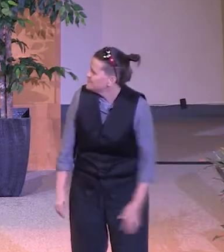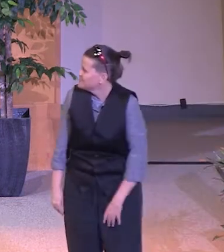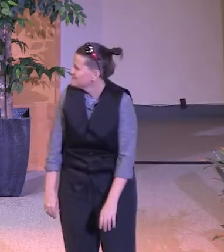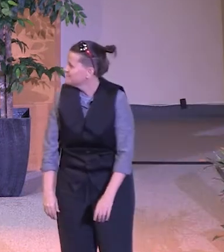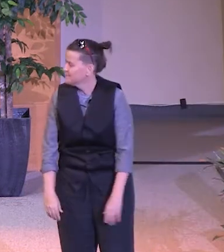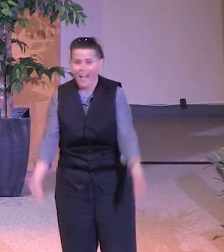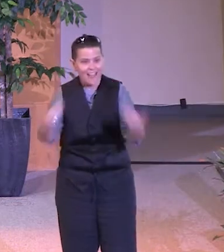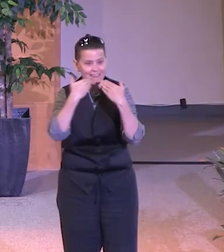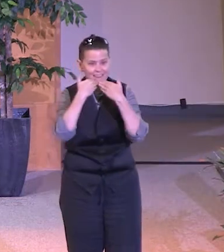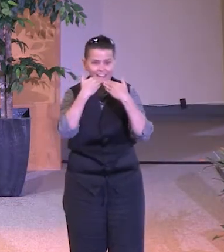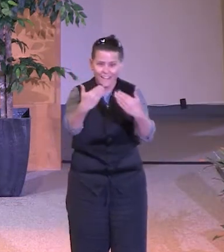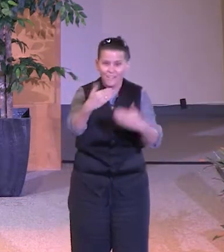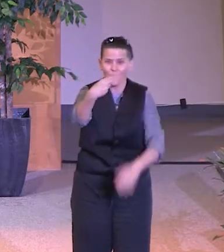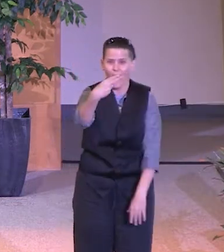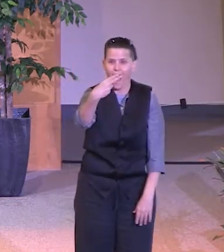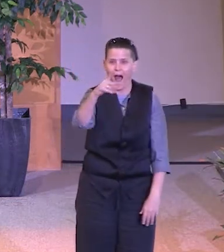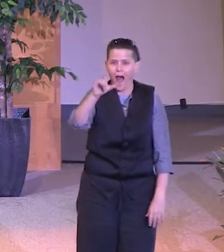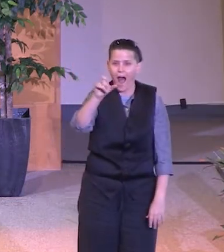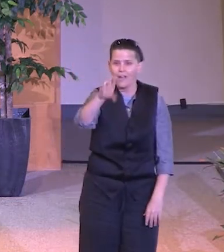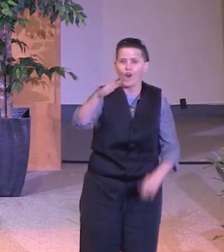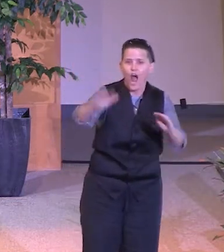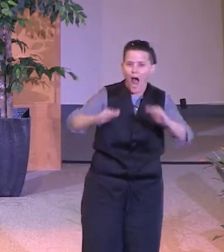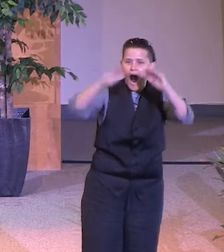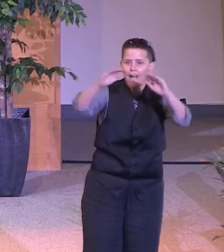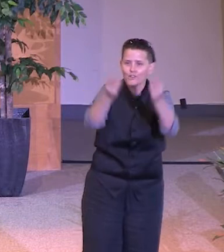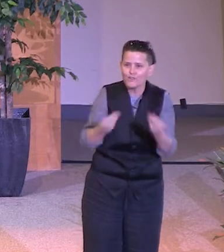Thank you. Higher ground, everyone. Don't they sound great?